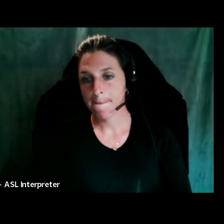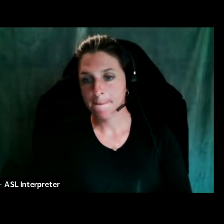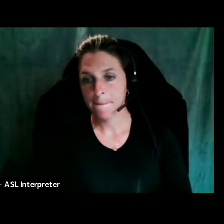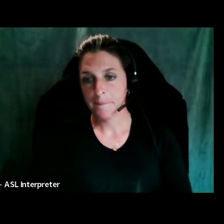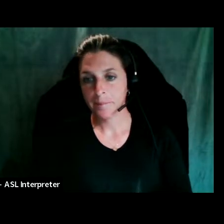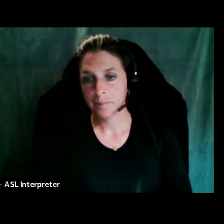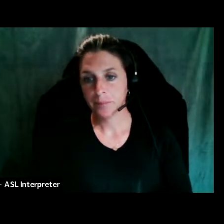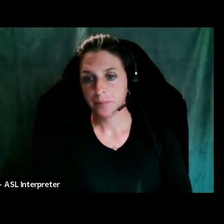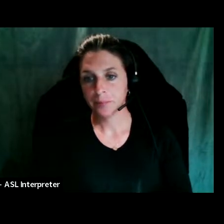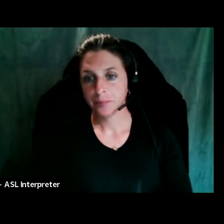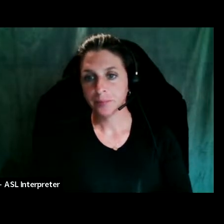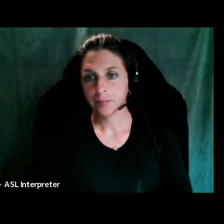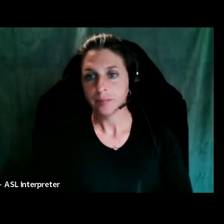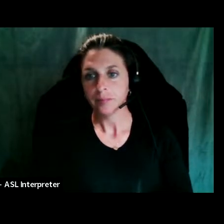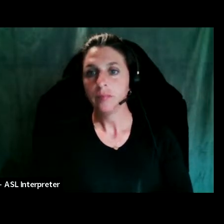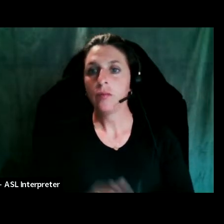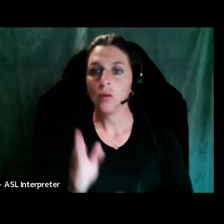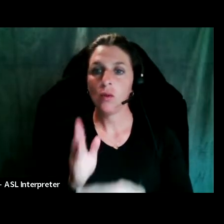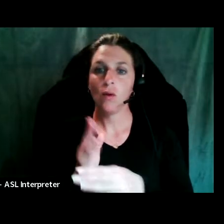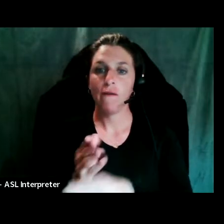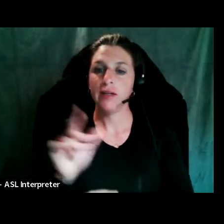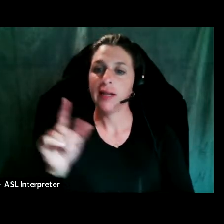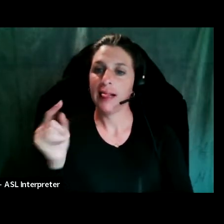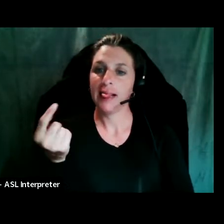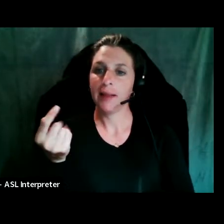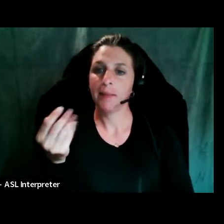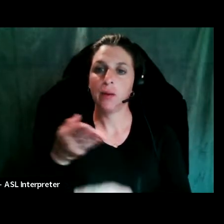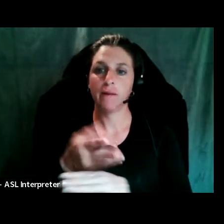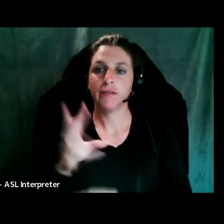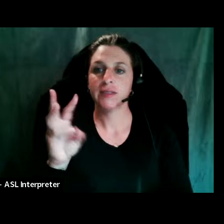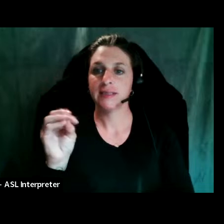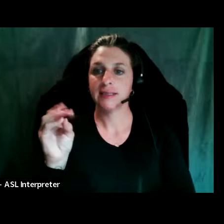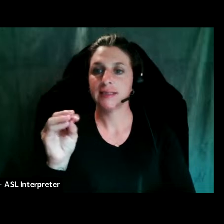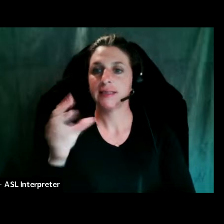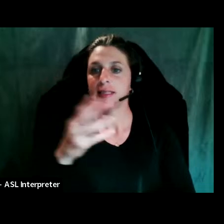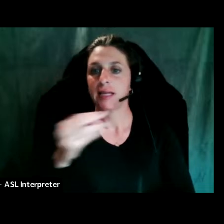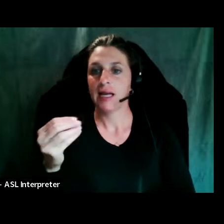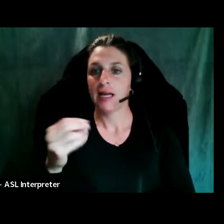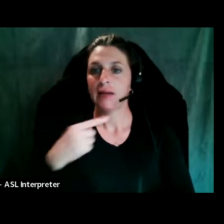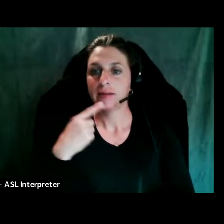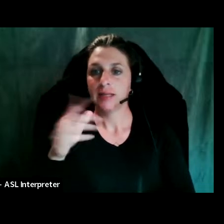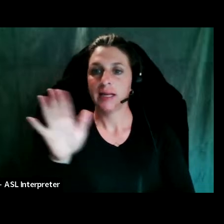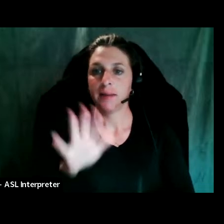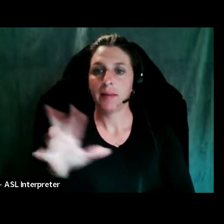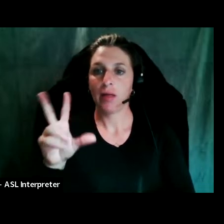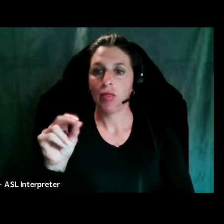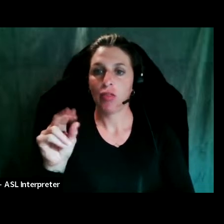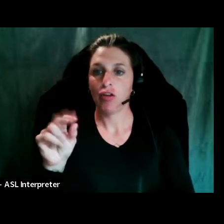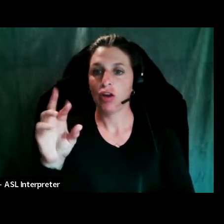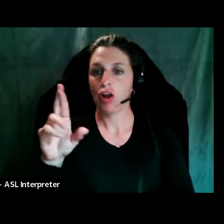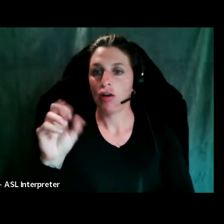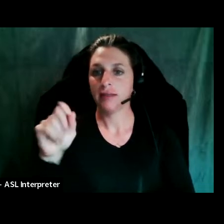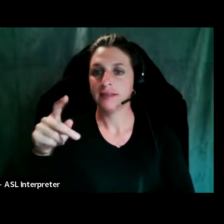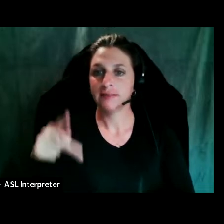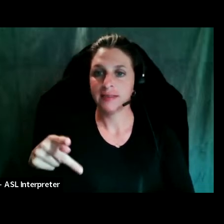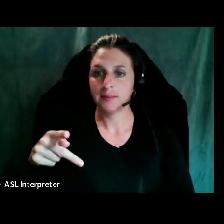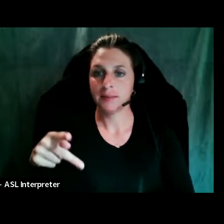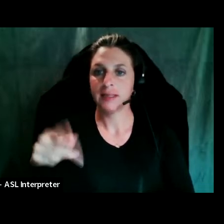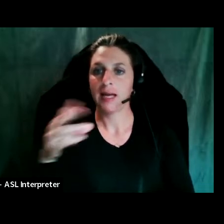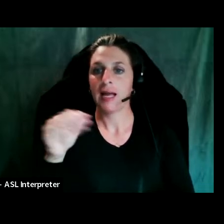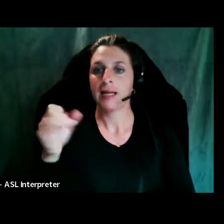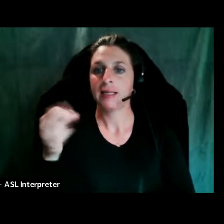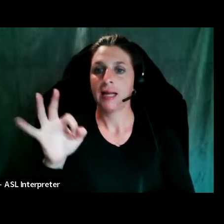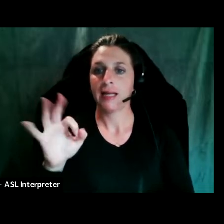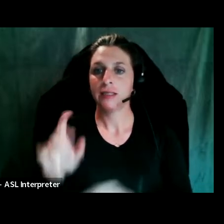On my list, I had about over 60, a little over 60. And then I will say about 30 RSVP'd and 19 showed.